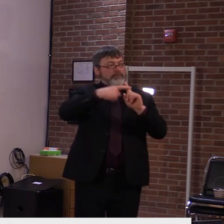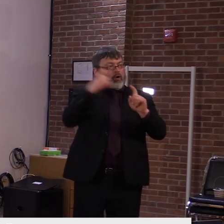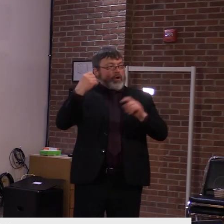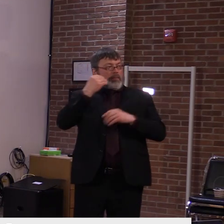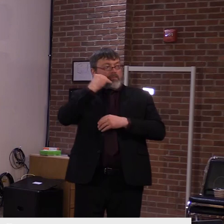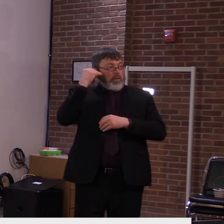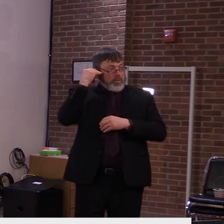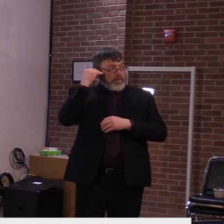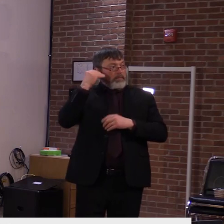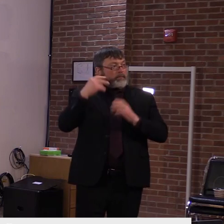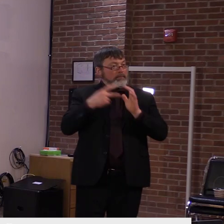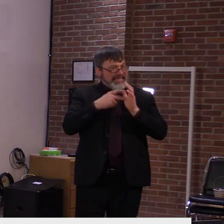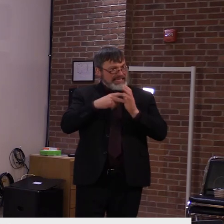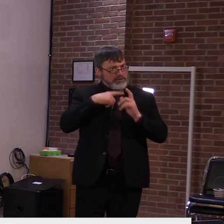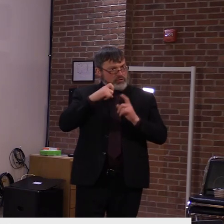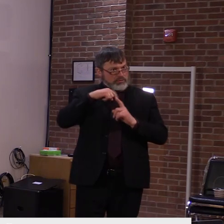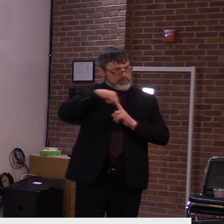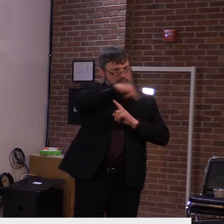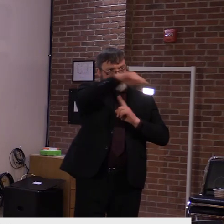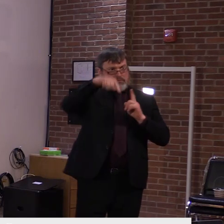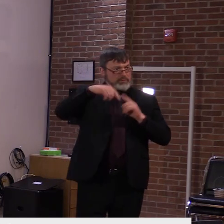to employees